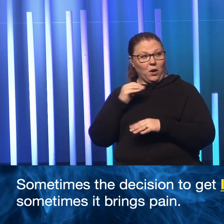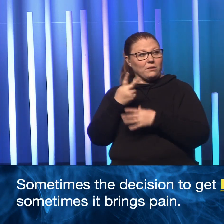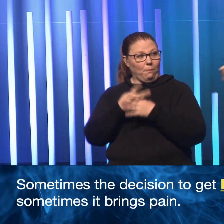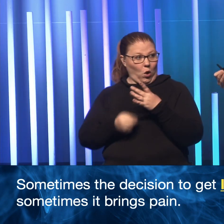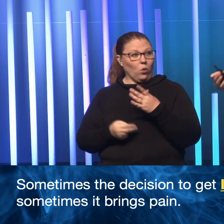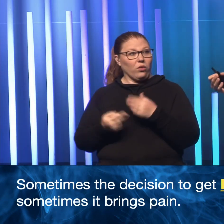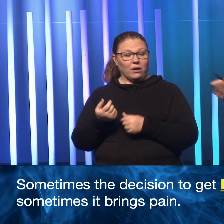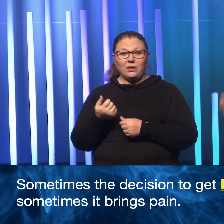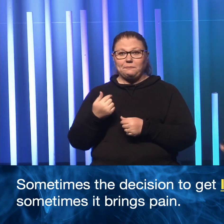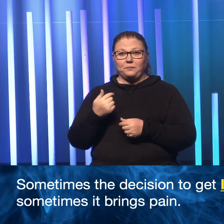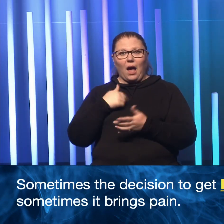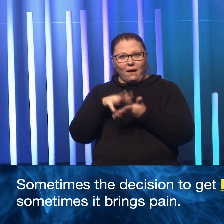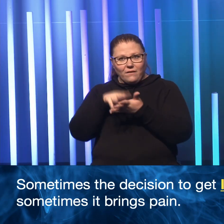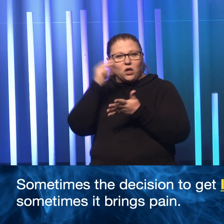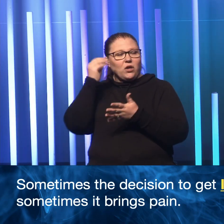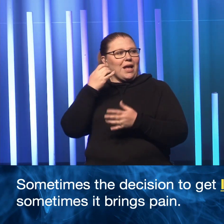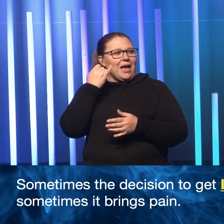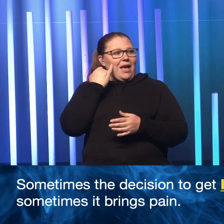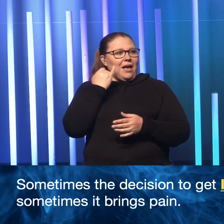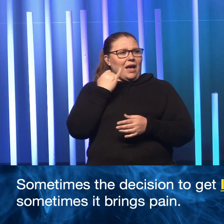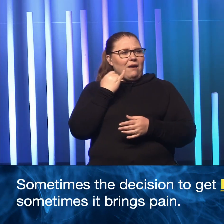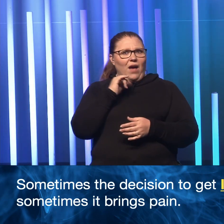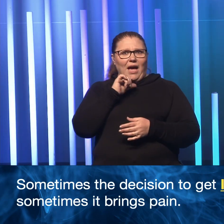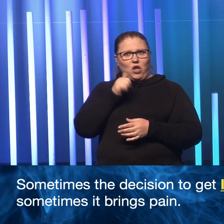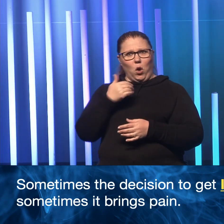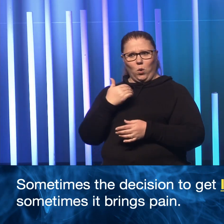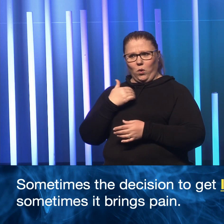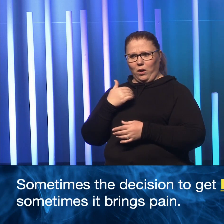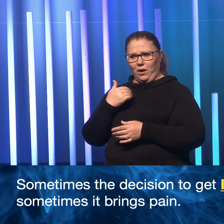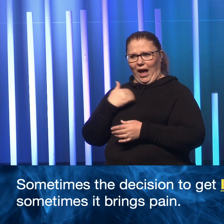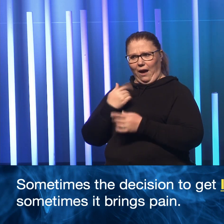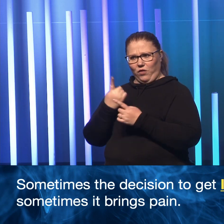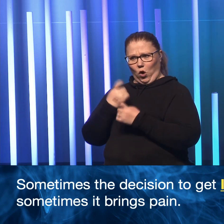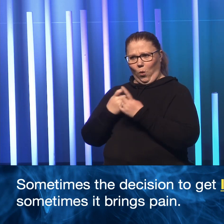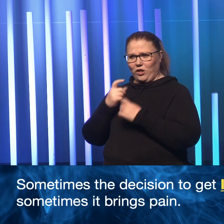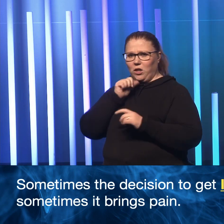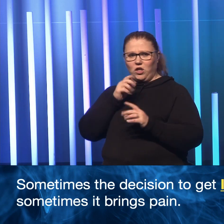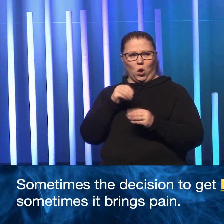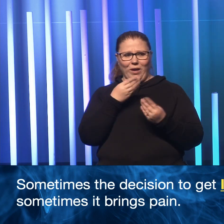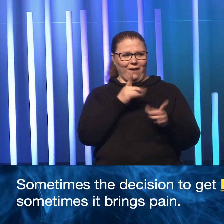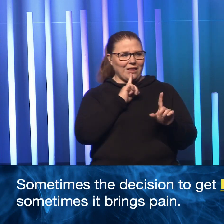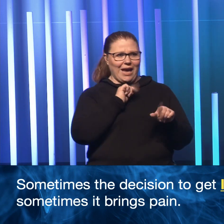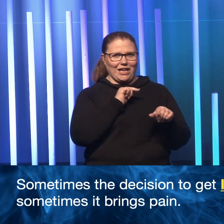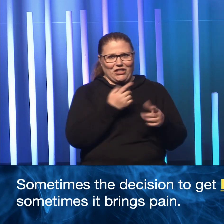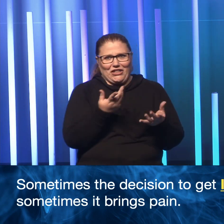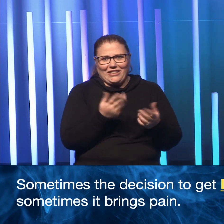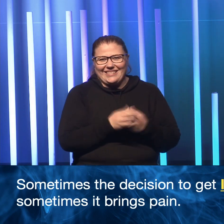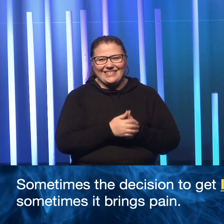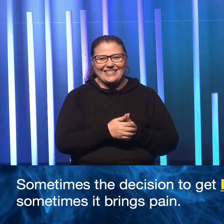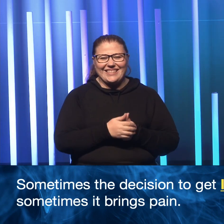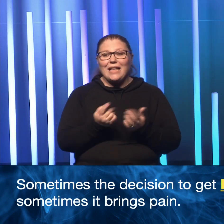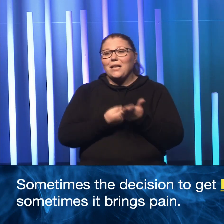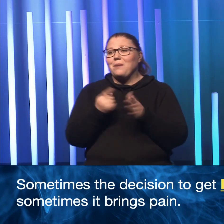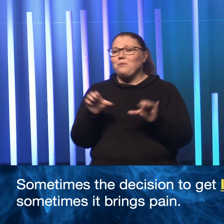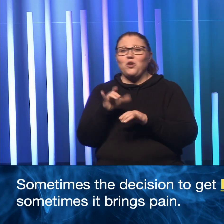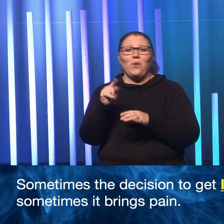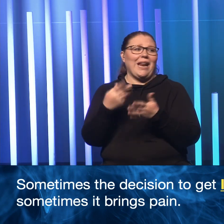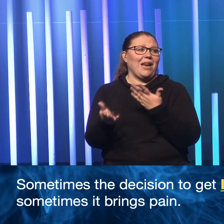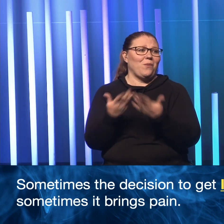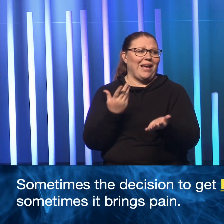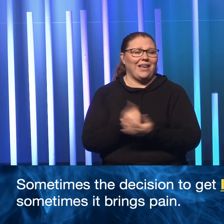I've learned like, okay, if I don't get asked the question, don't give the answer. Right? And sometimes you do it